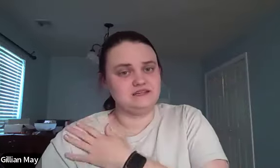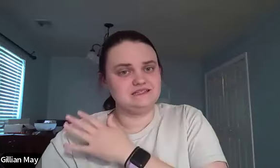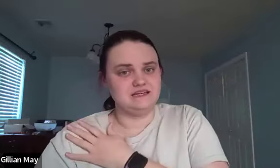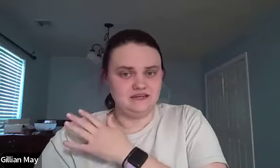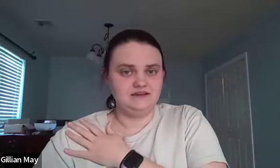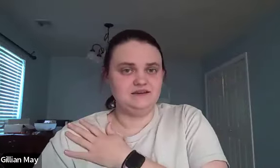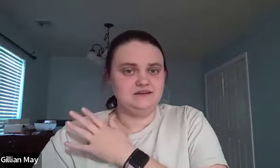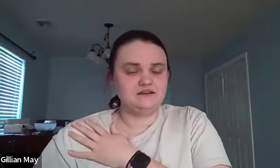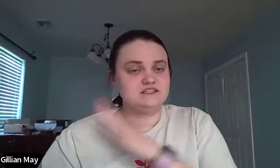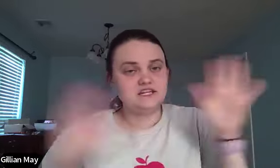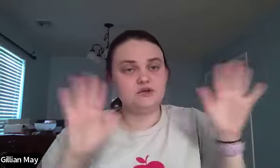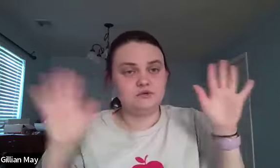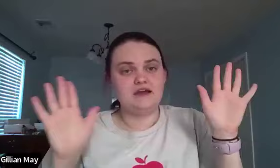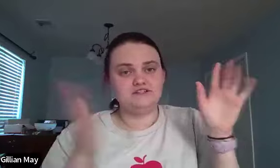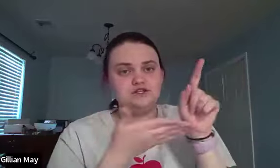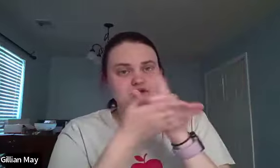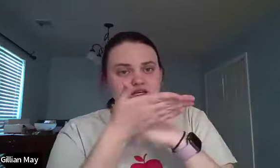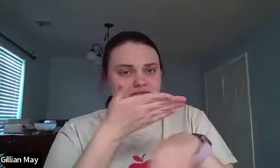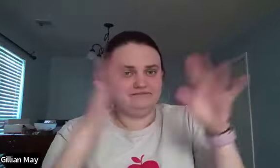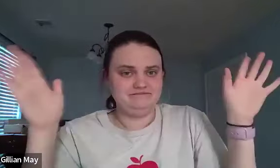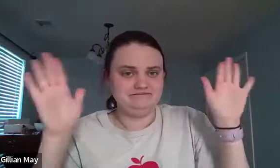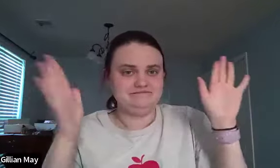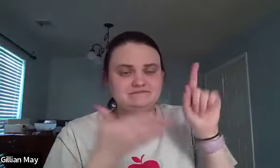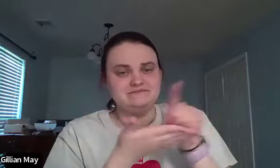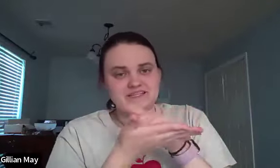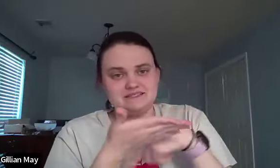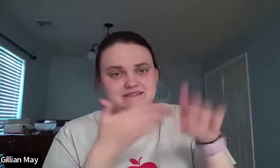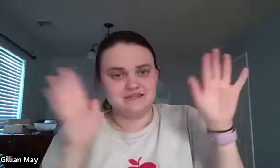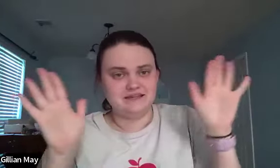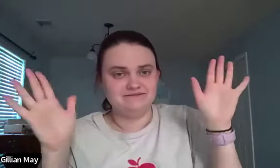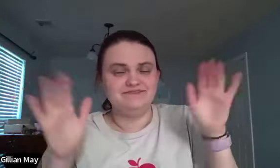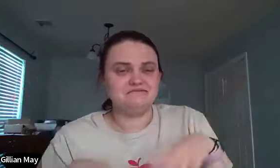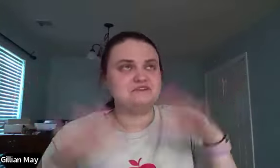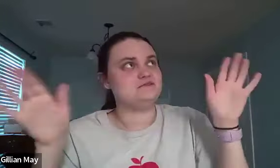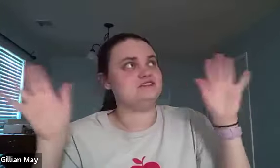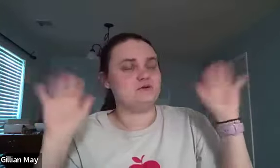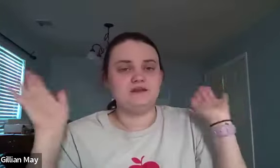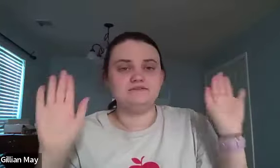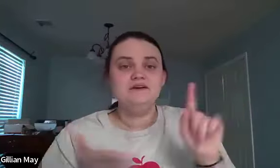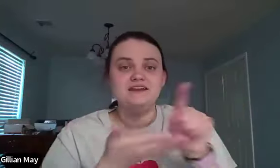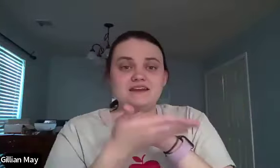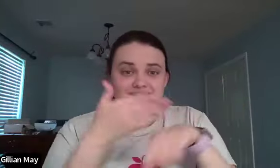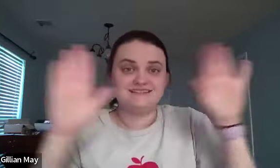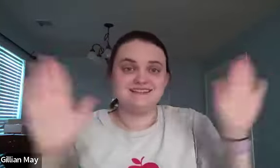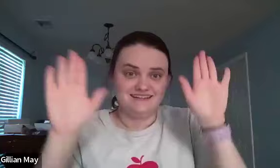thing, Sunday. Because Sunday you would have to do the next Sunday. This looks like you're waving. Next